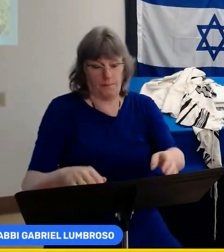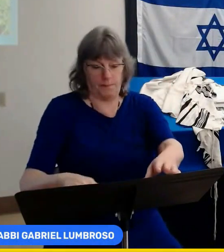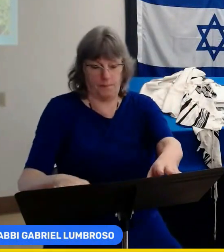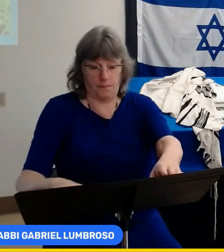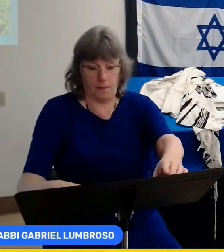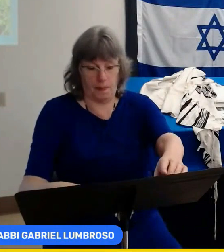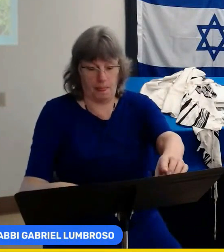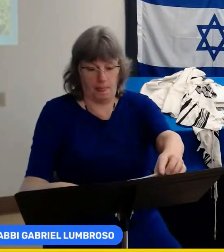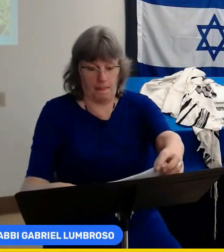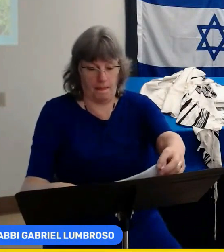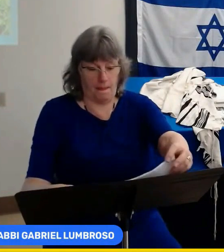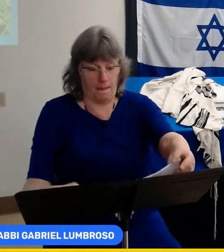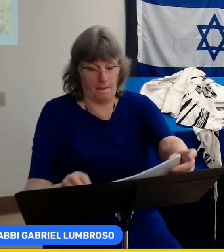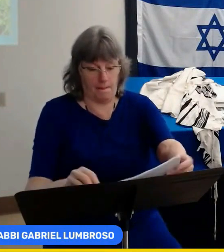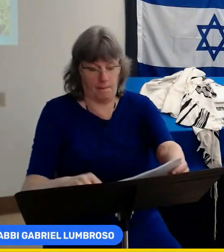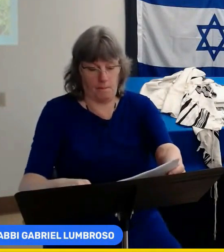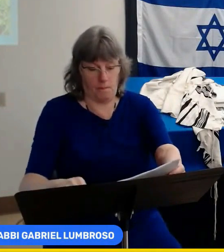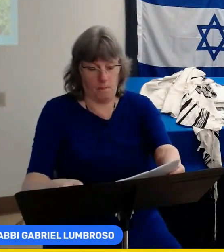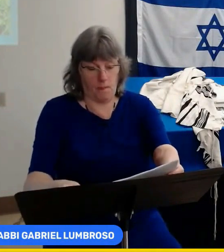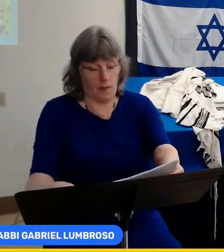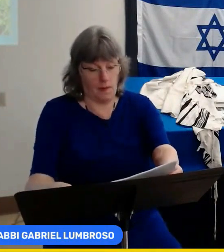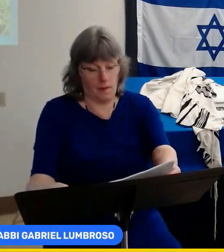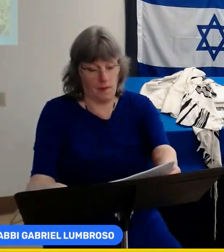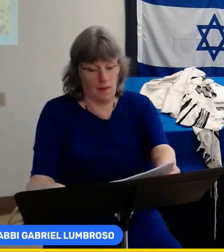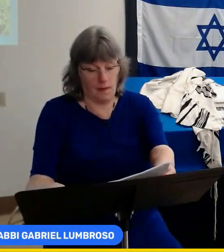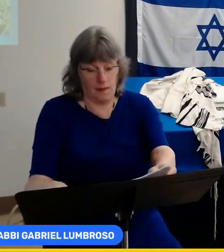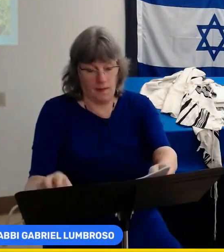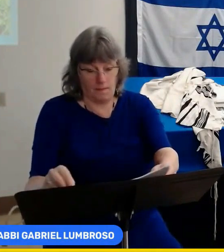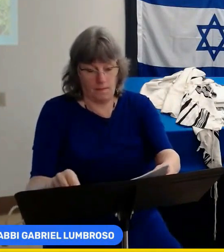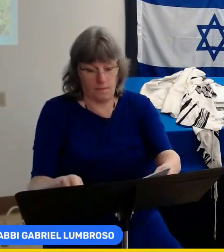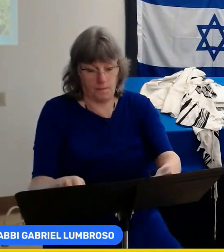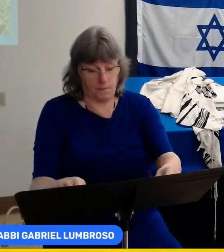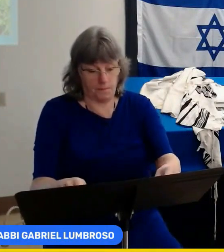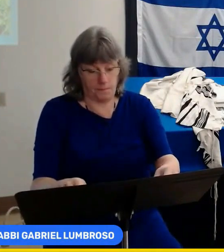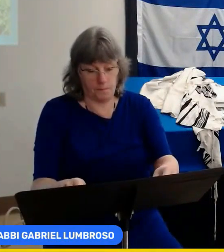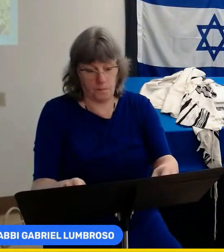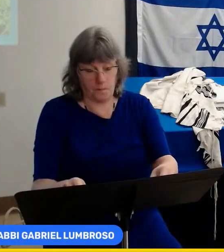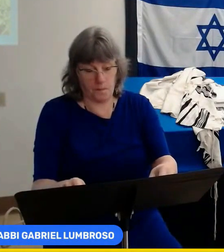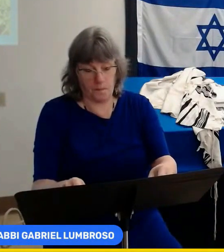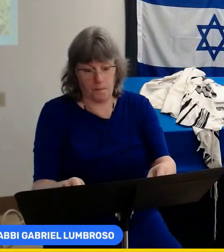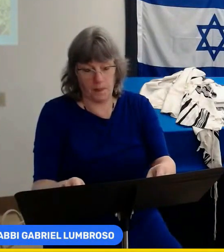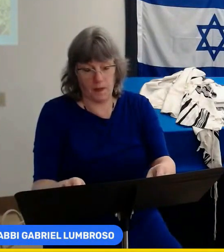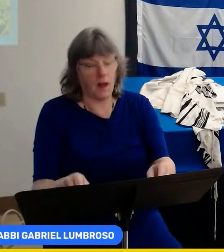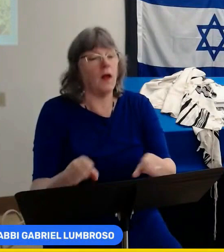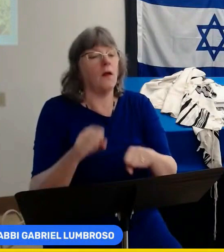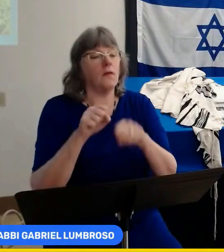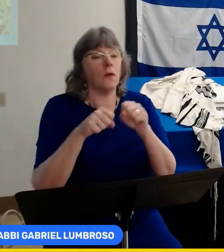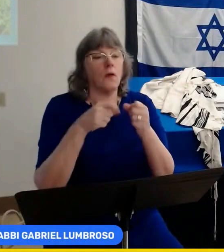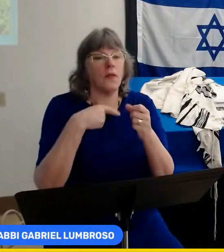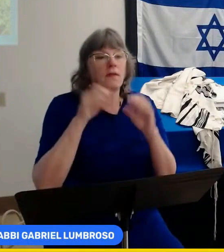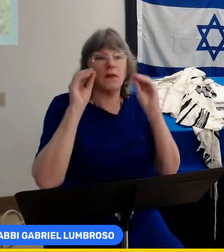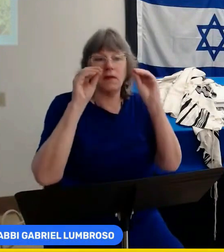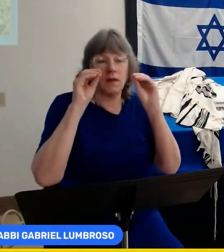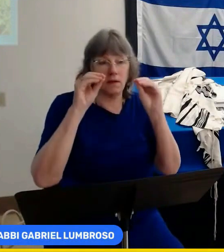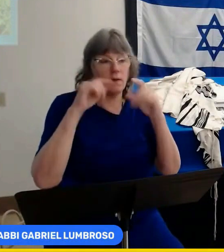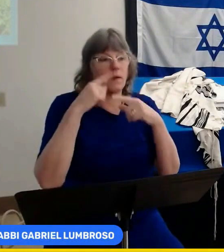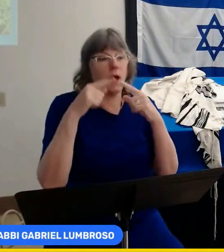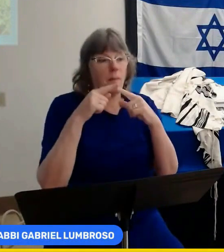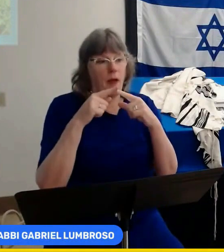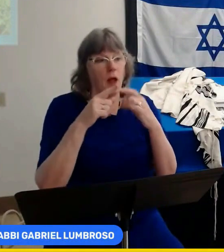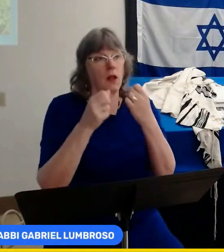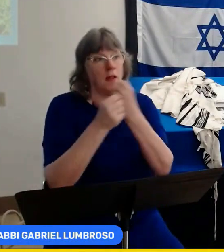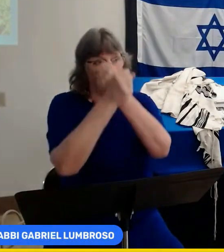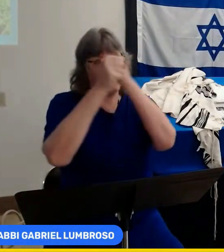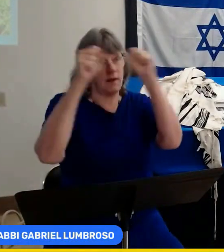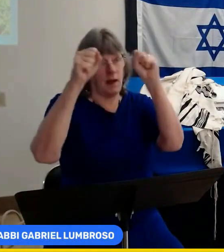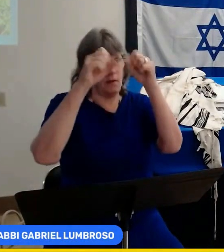alongside with the remnant of believers. Paul was talking about the Jewish believers